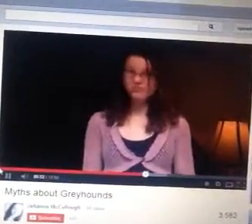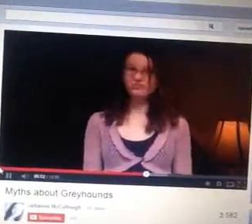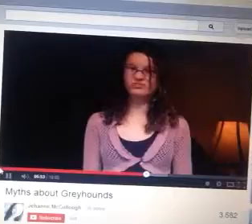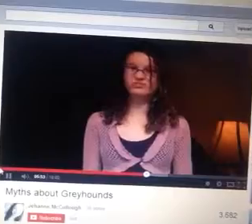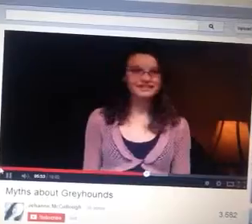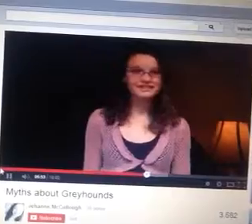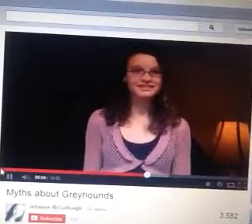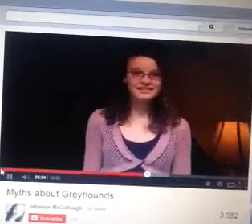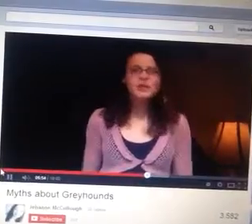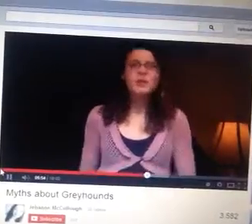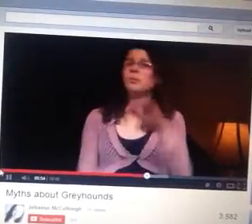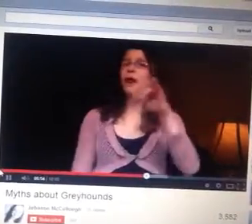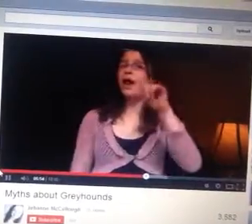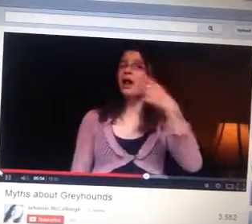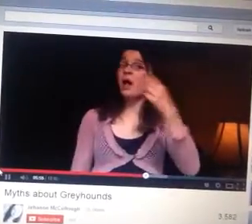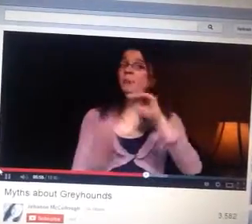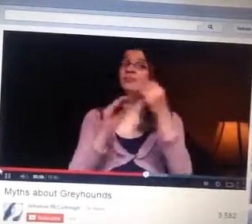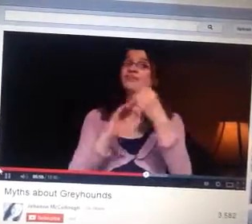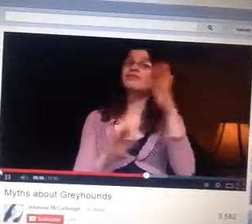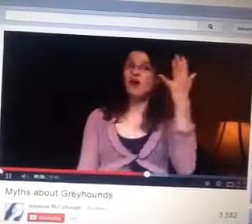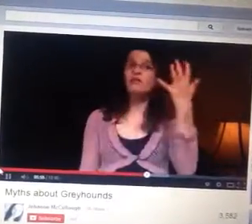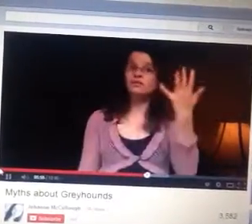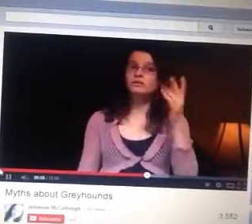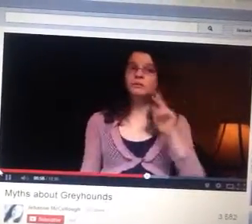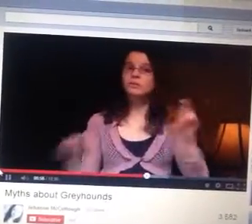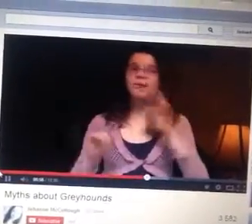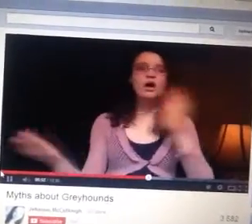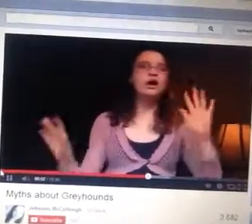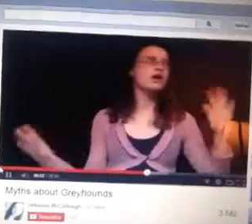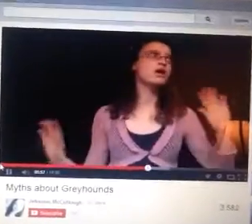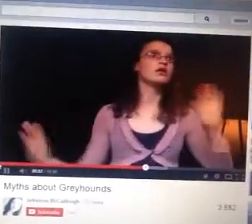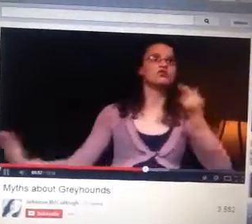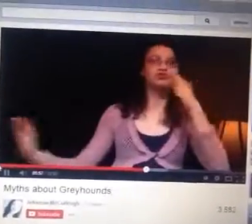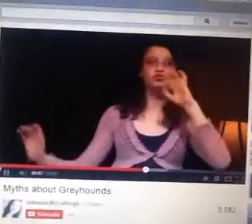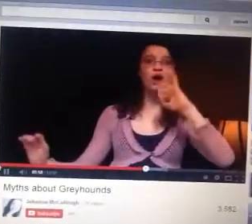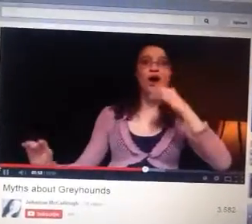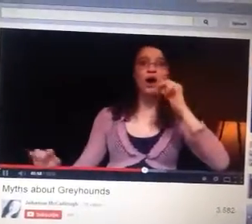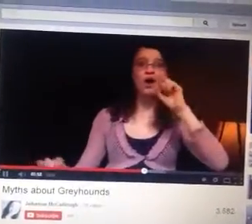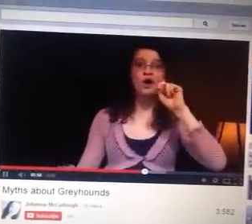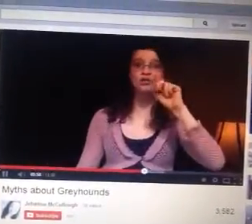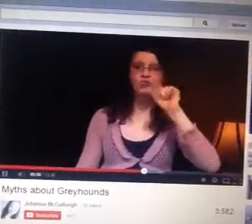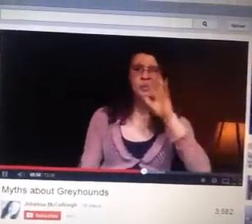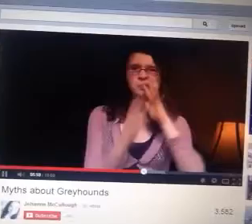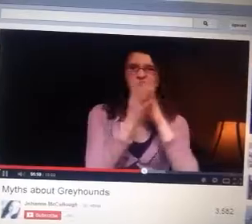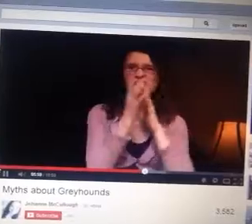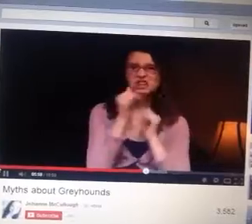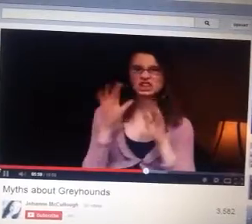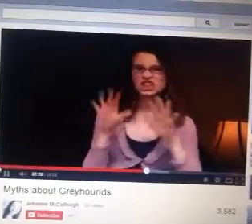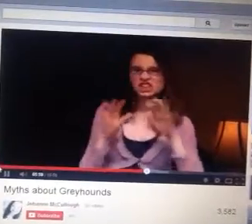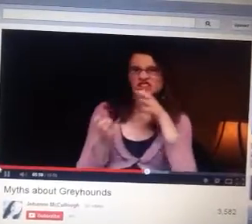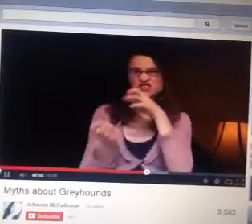So it's fine to dress them to fit the weather. Myth number 5.